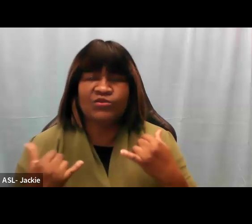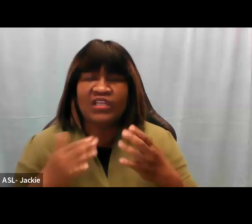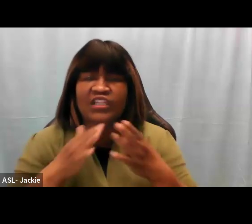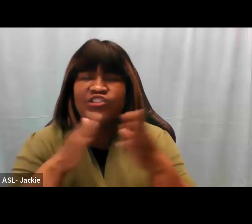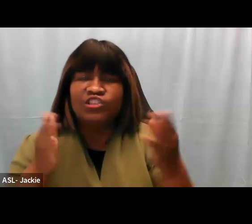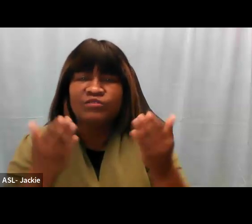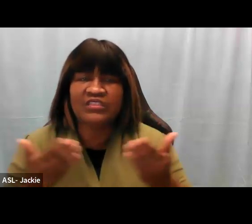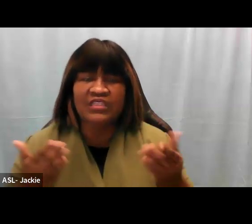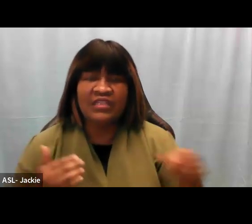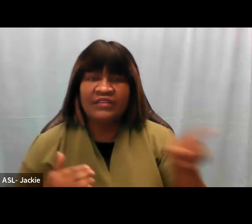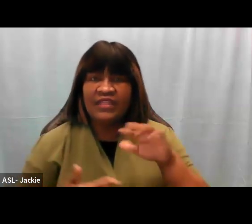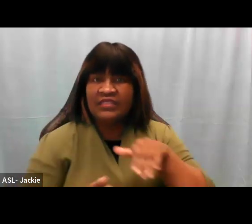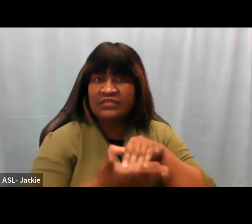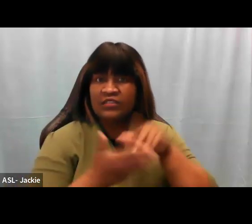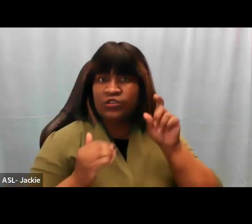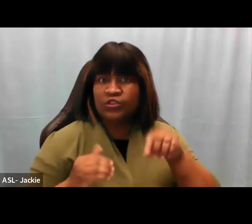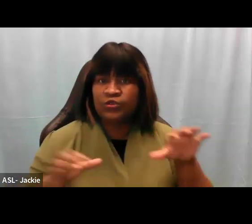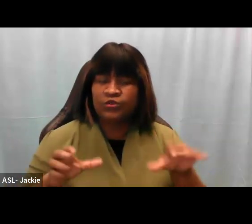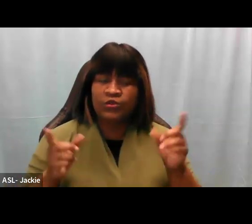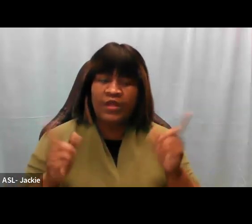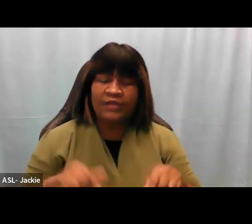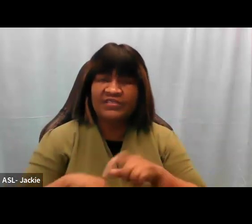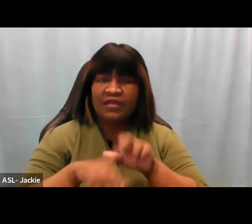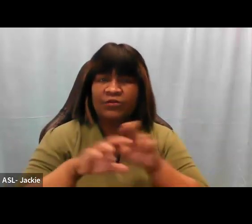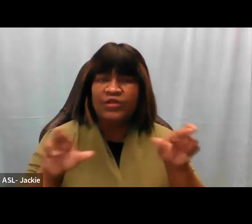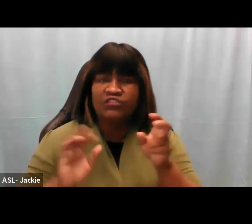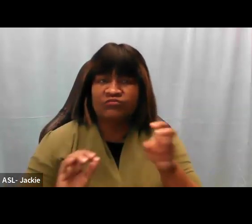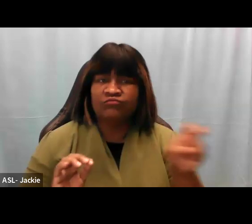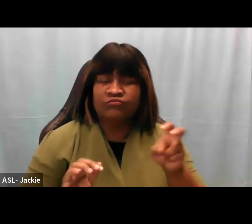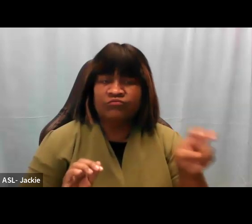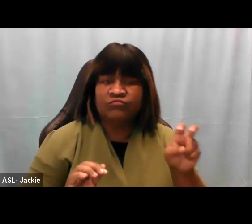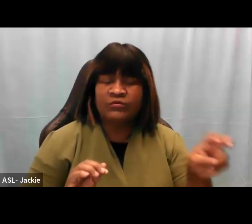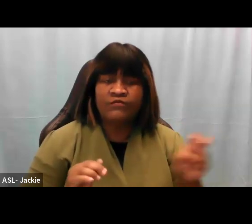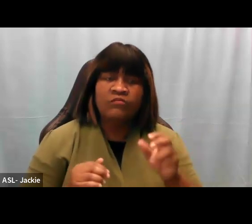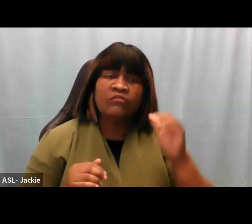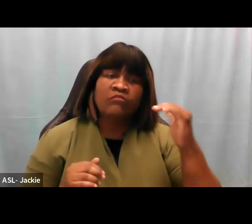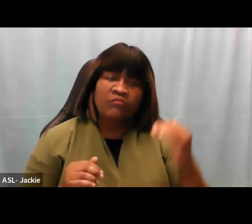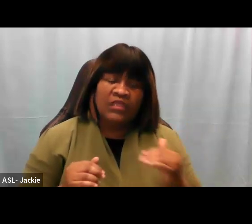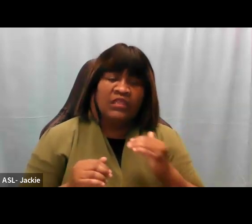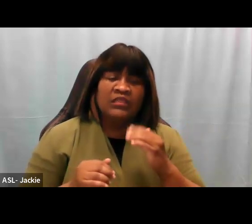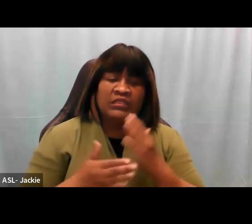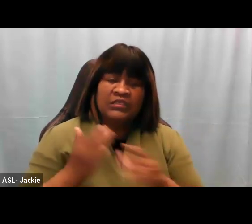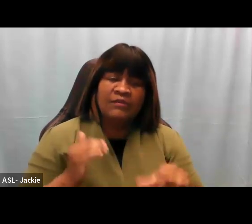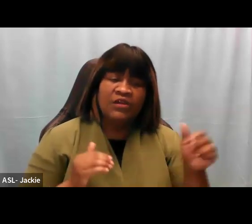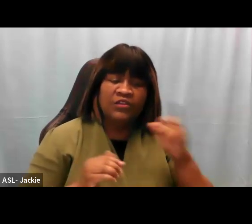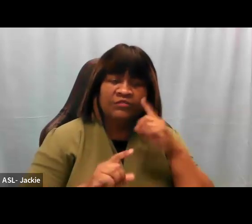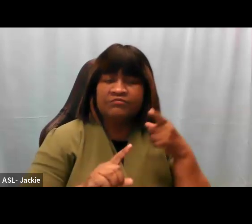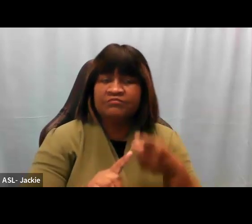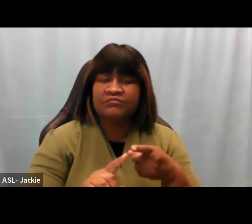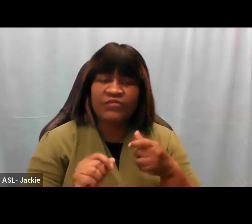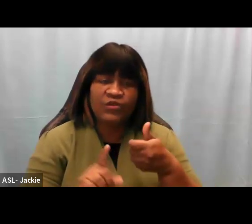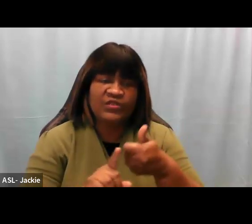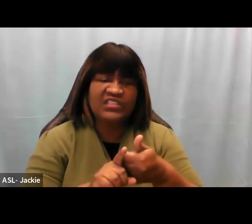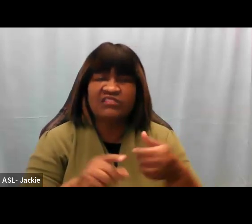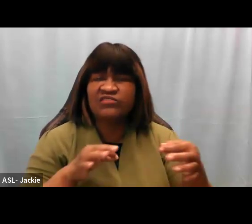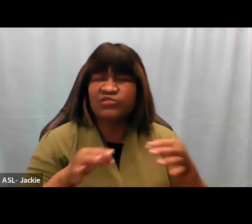center should be doing in general when you transition people. But then some of them are going to apply directly to self-direction. So I'm going to kind of give